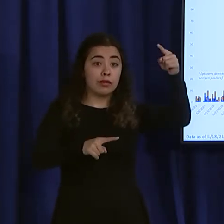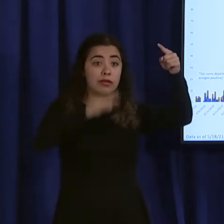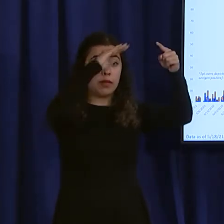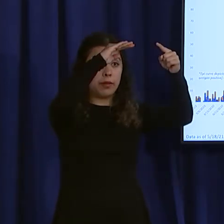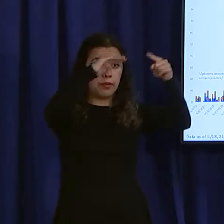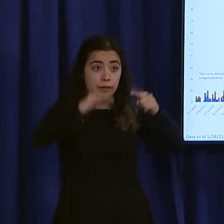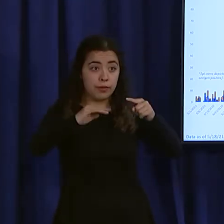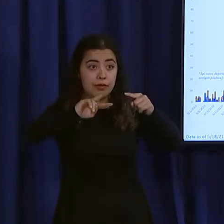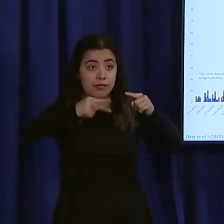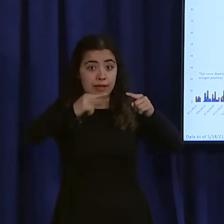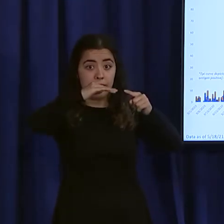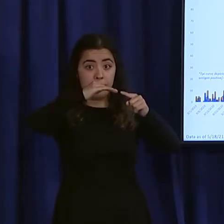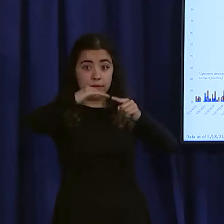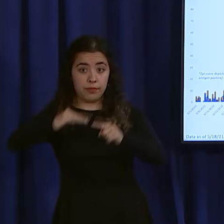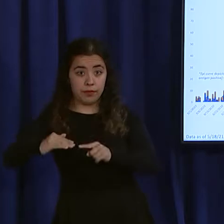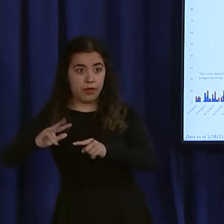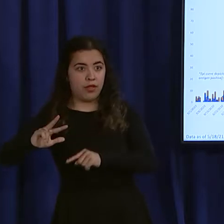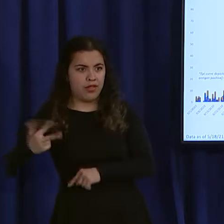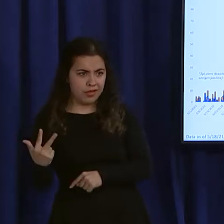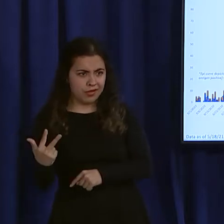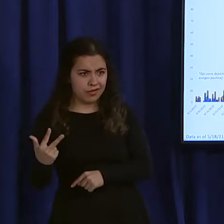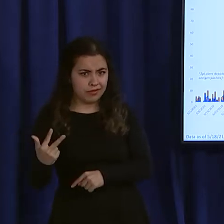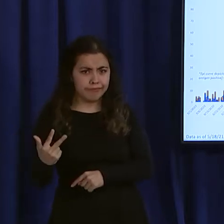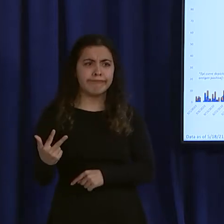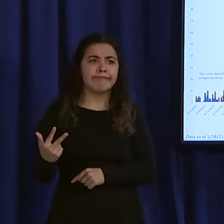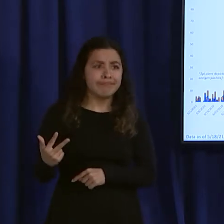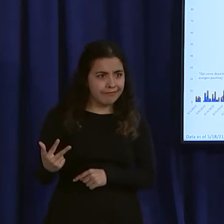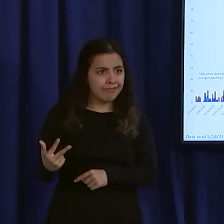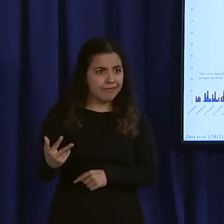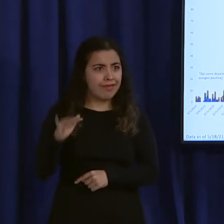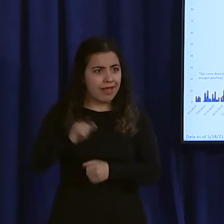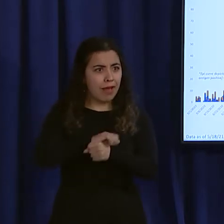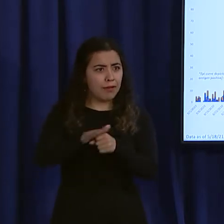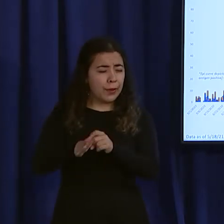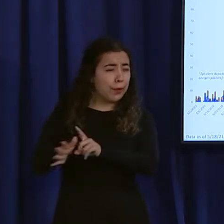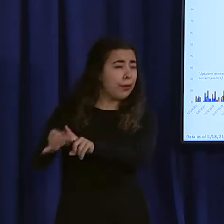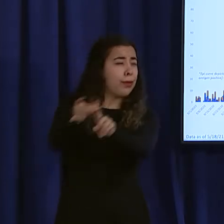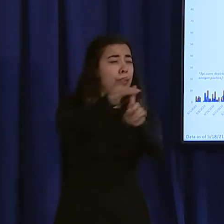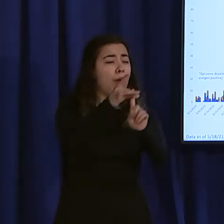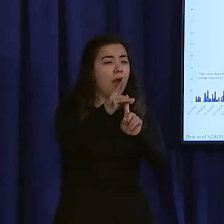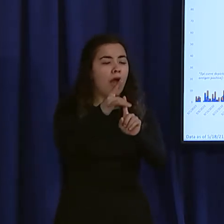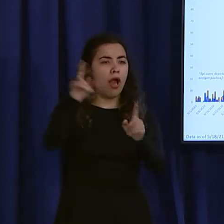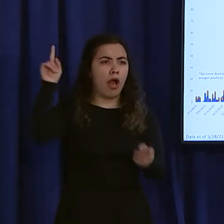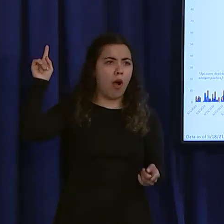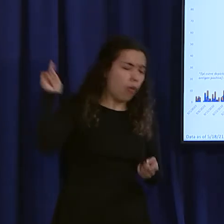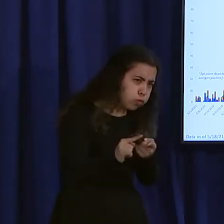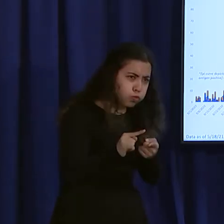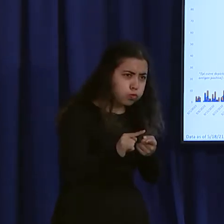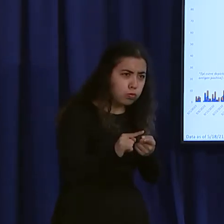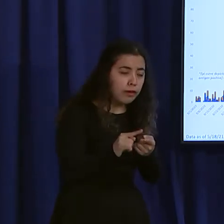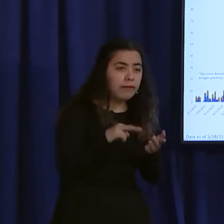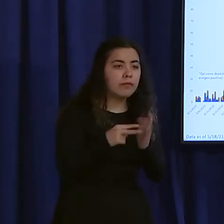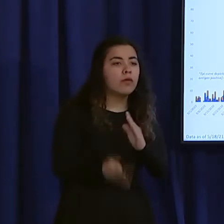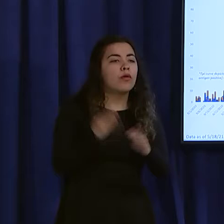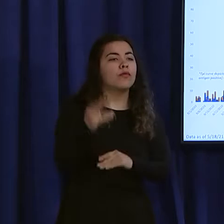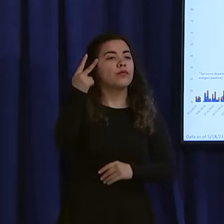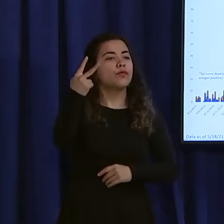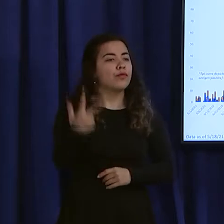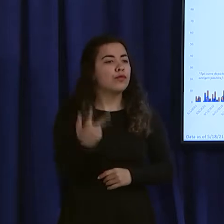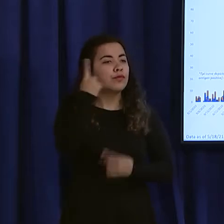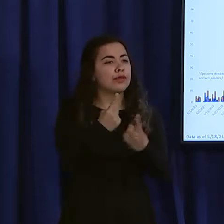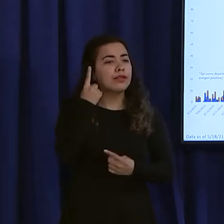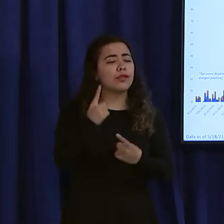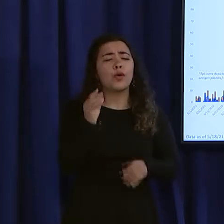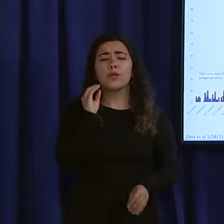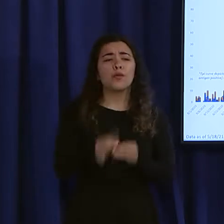came in, we suddenly saw all of those COVID outbreaks resolve. More than 2/3 of our nursing homes are now considered out